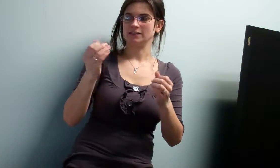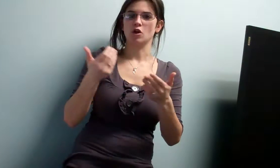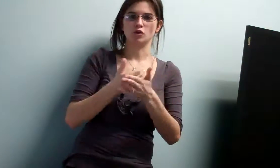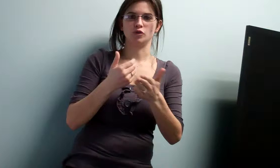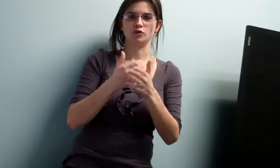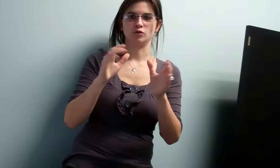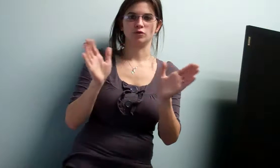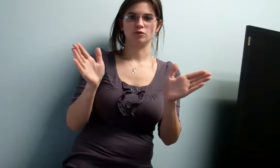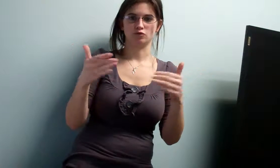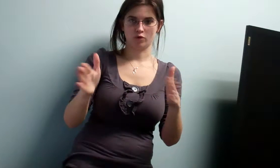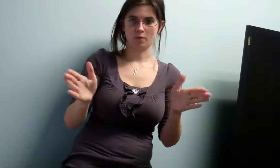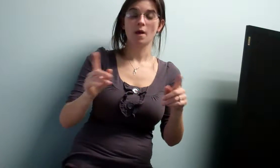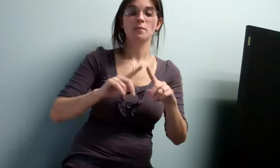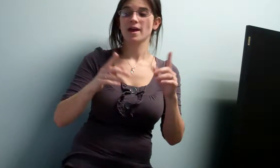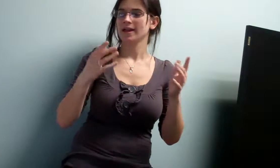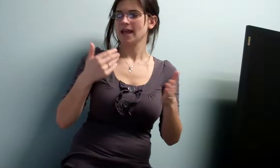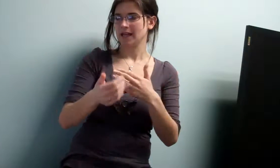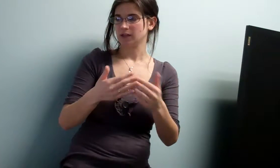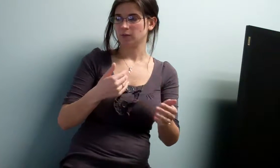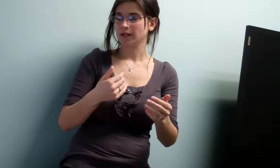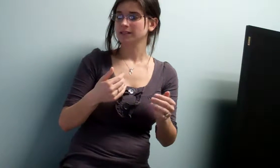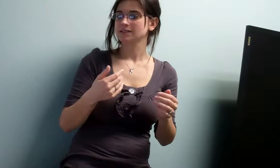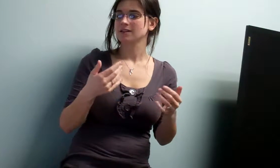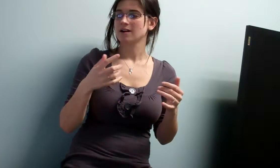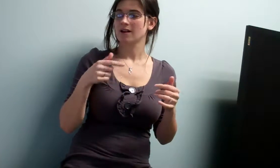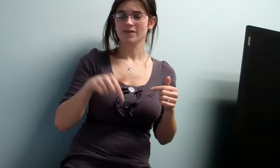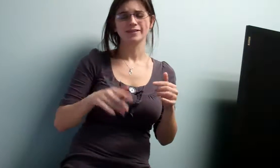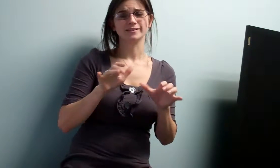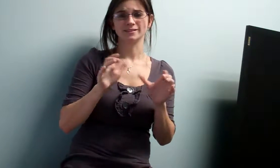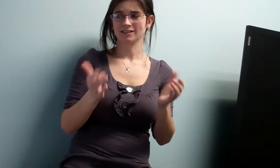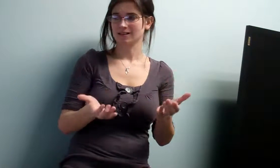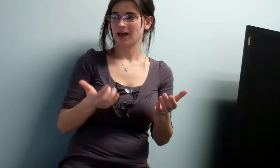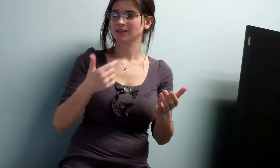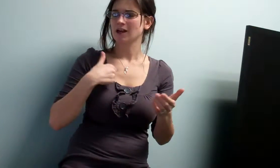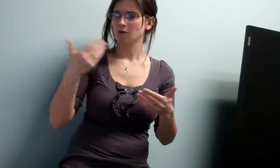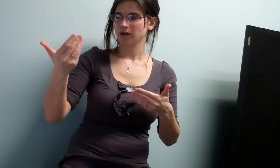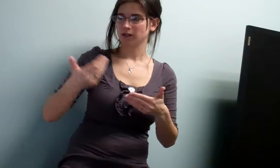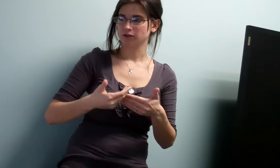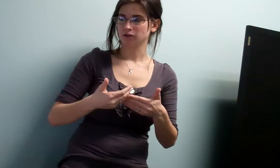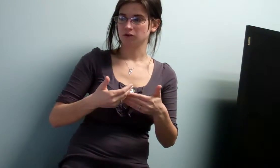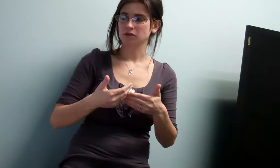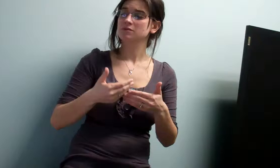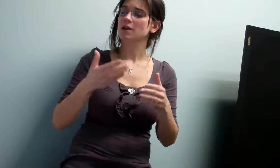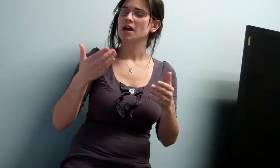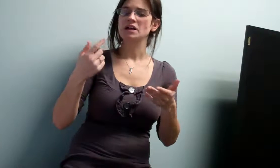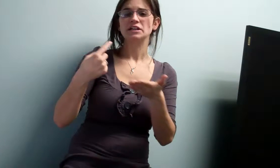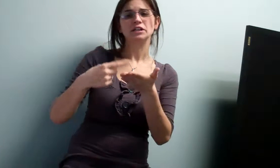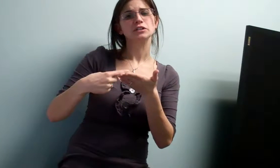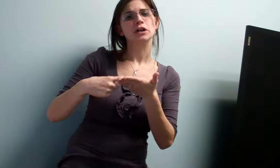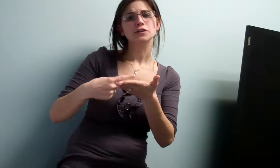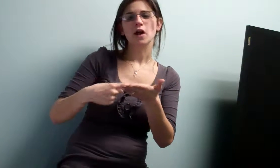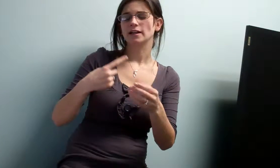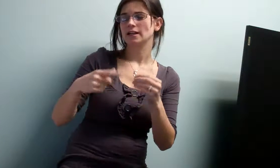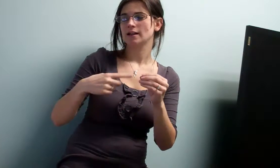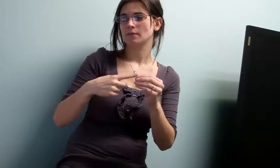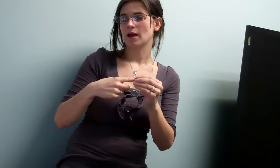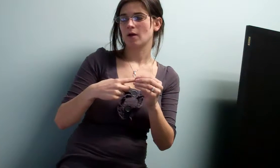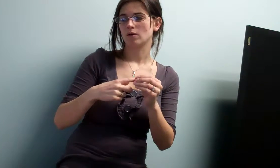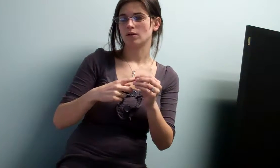struggle. And what I'll do today is introduce this class by talking about Du Bois as